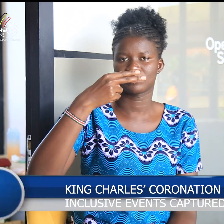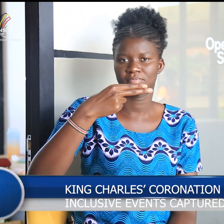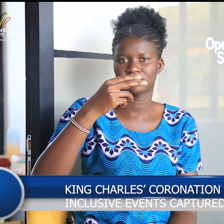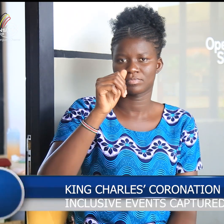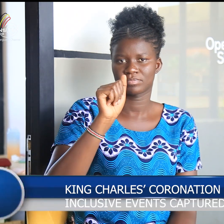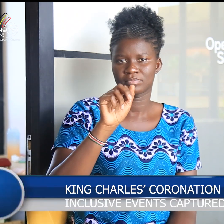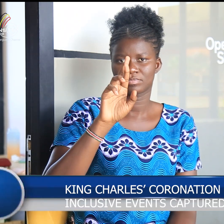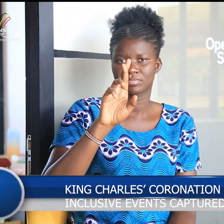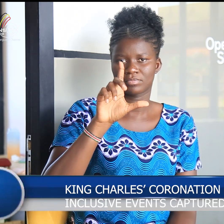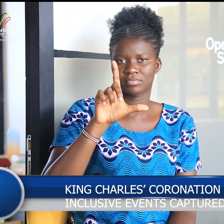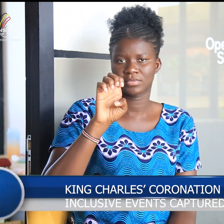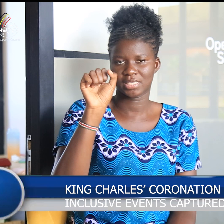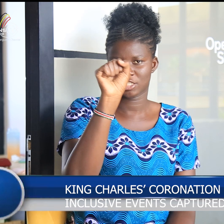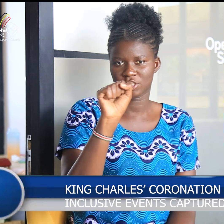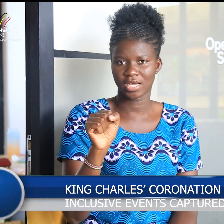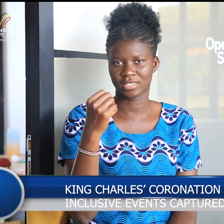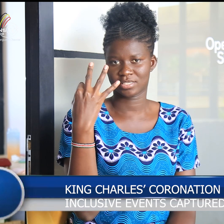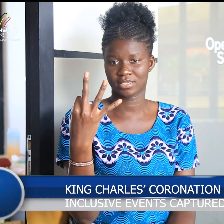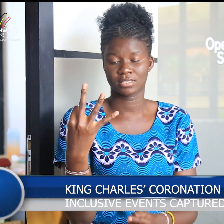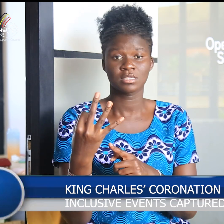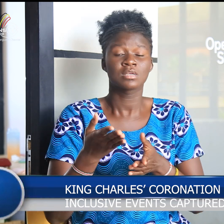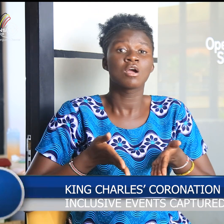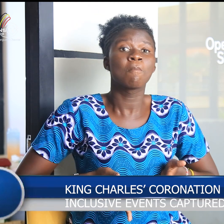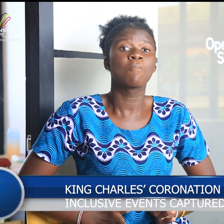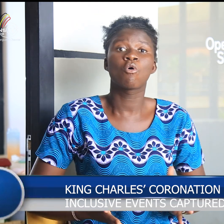places. In our next story,